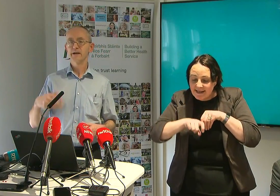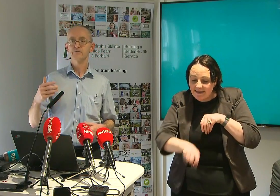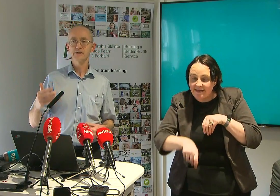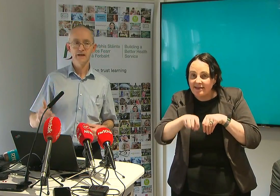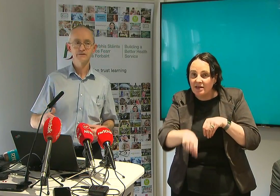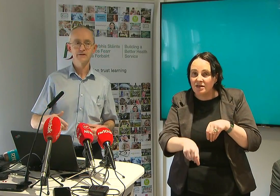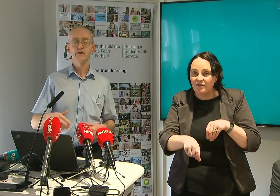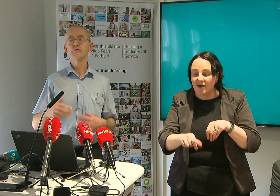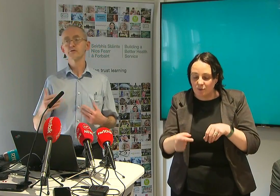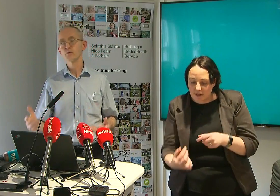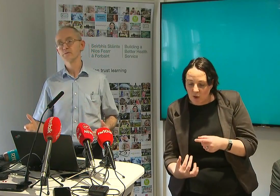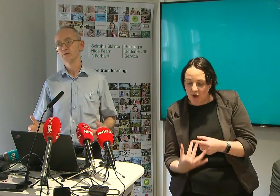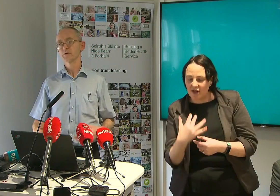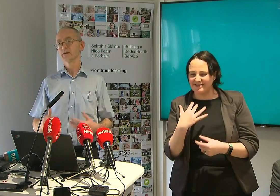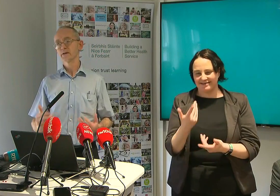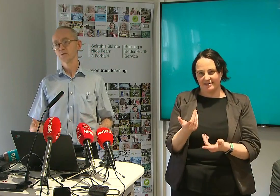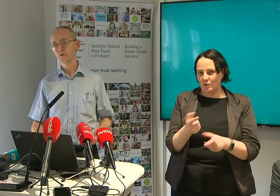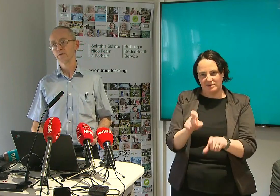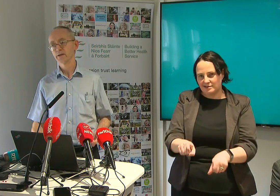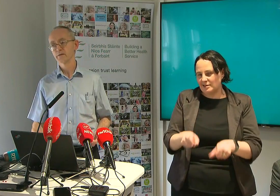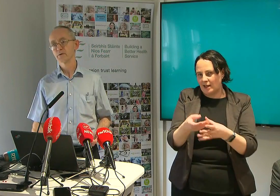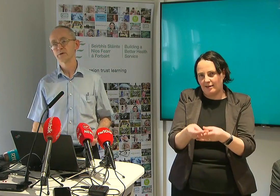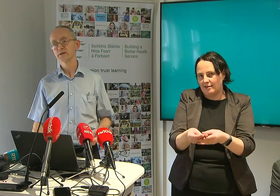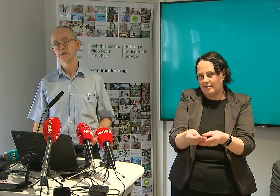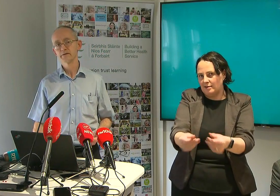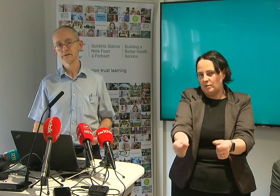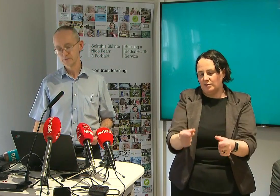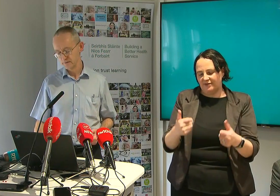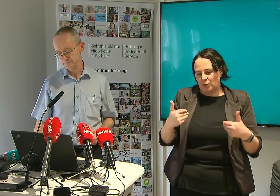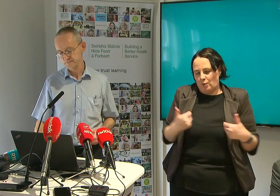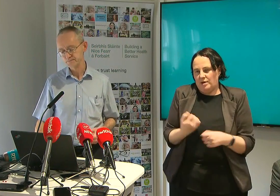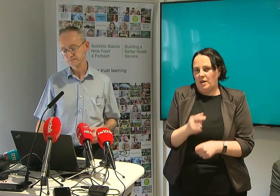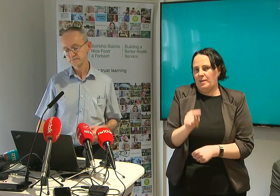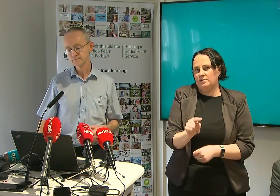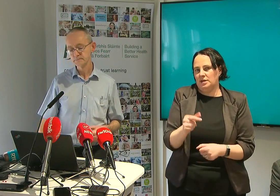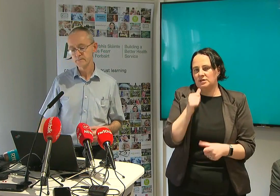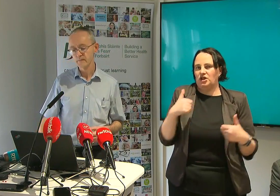enough for anyone to catch it are so remote that we don't think it's something we need to be concerned about.